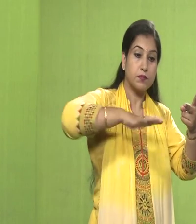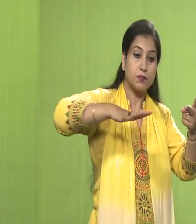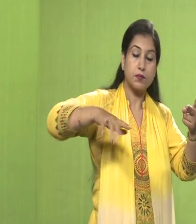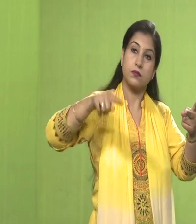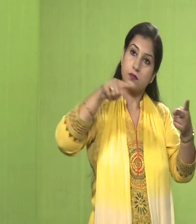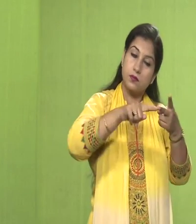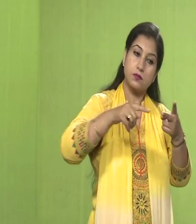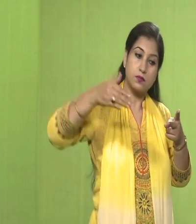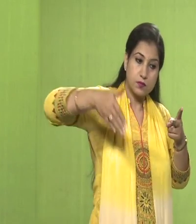Arabic countries.